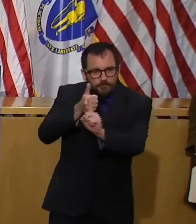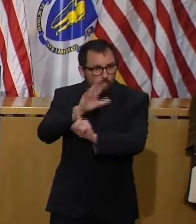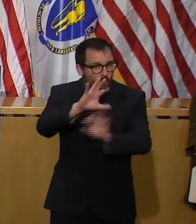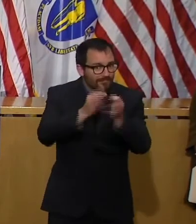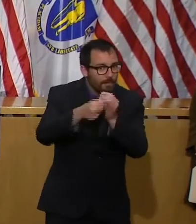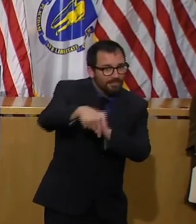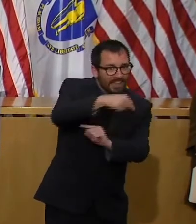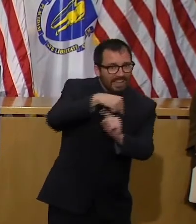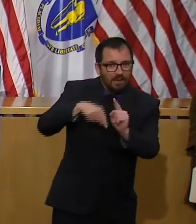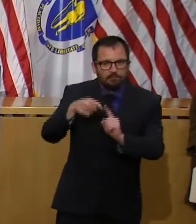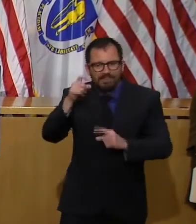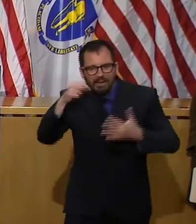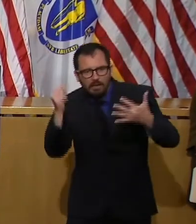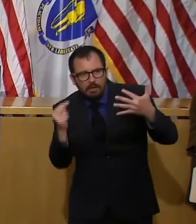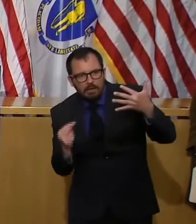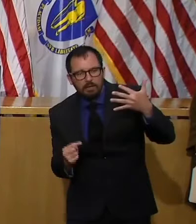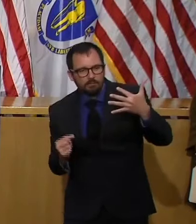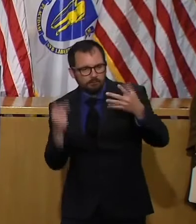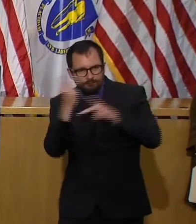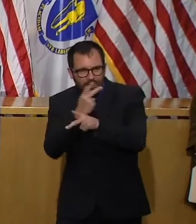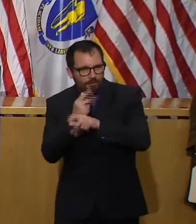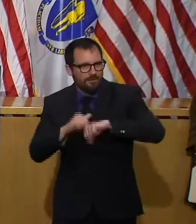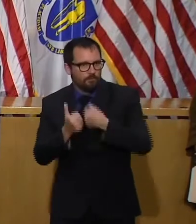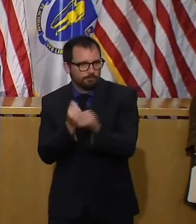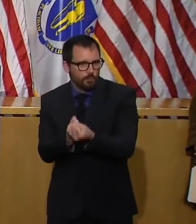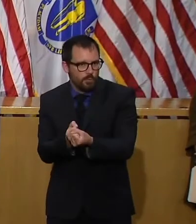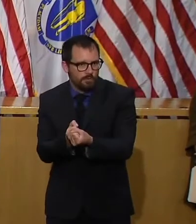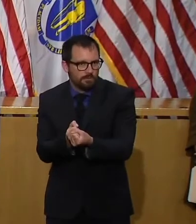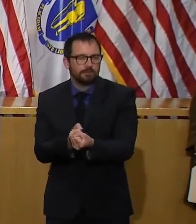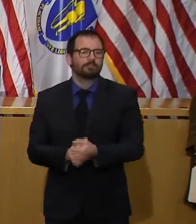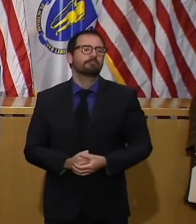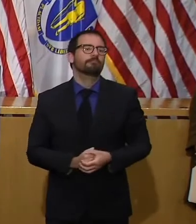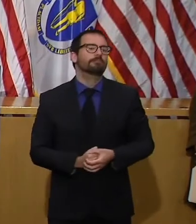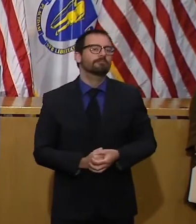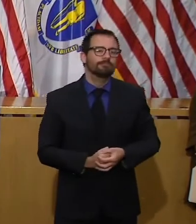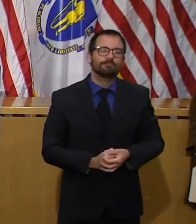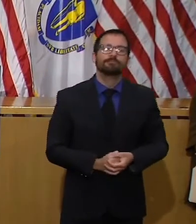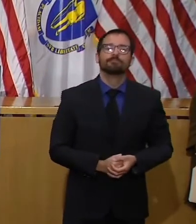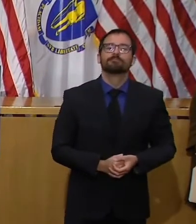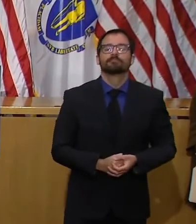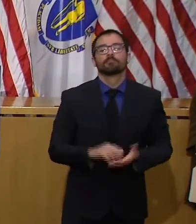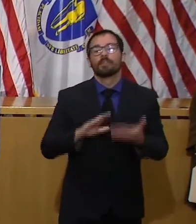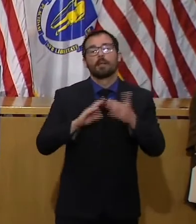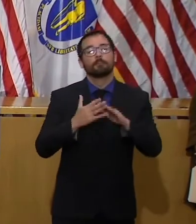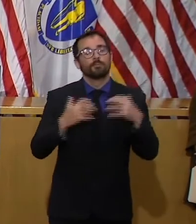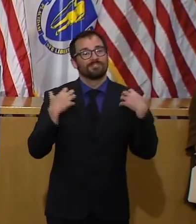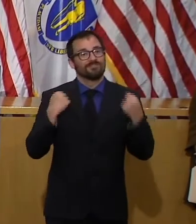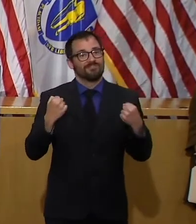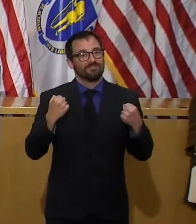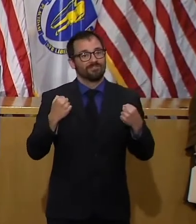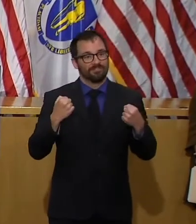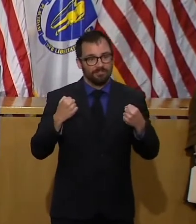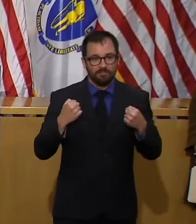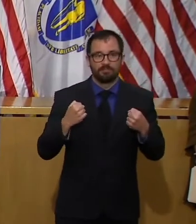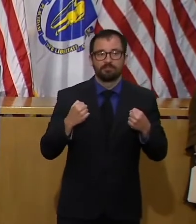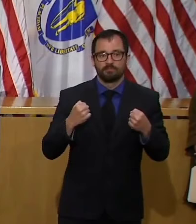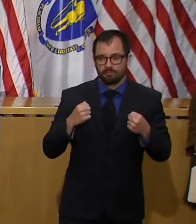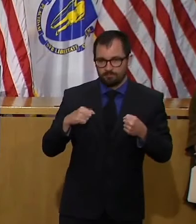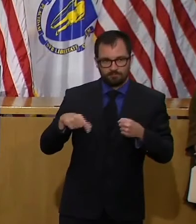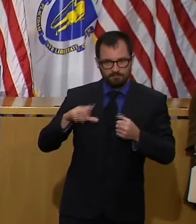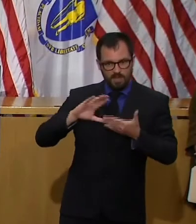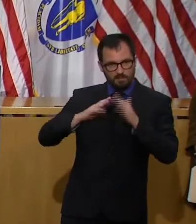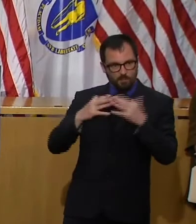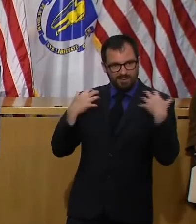program will significantly enhance the department's ability to plan for the future and respond to